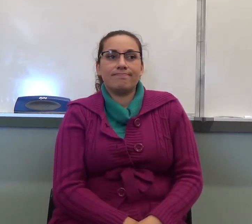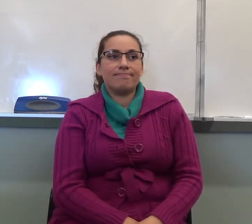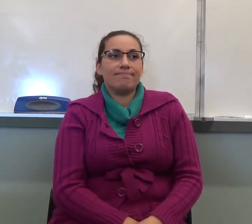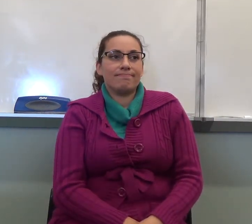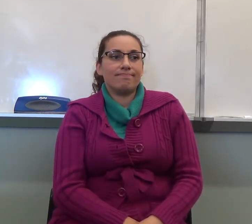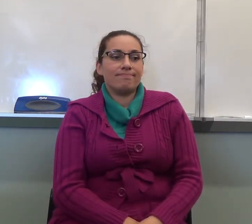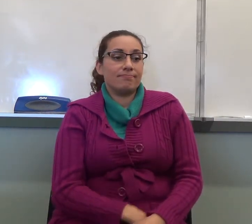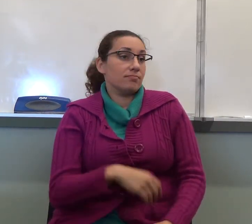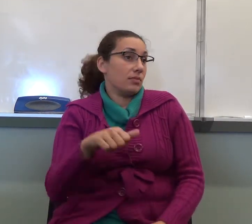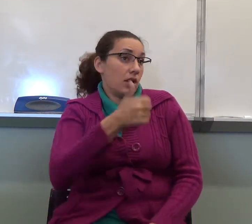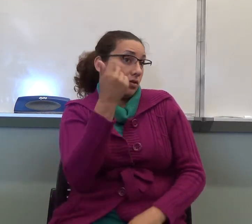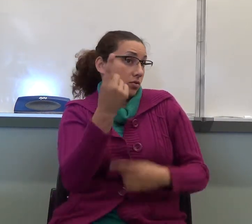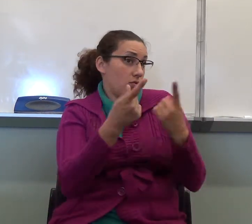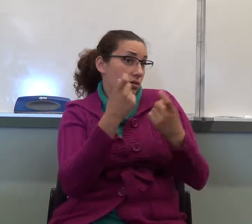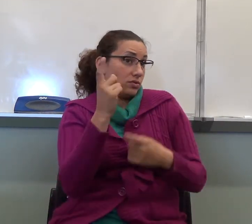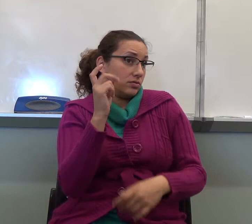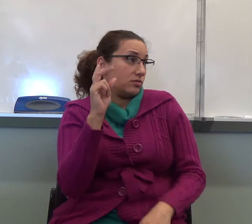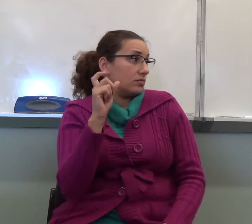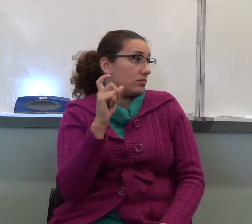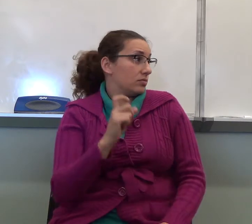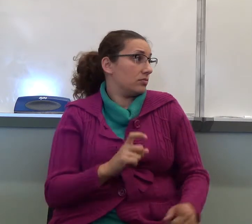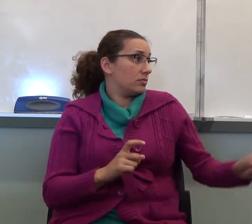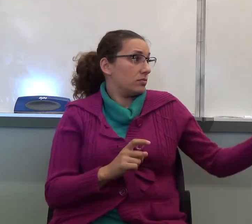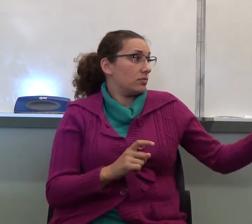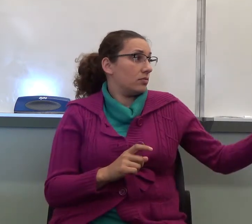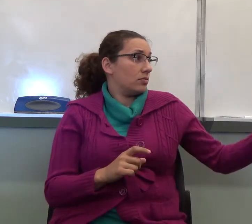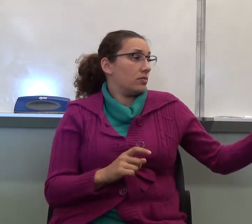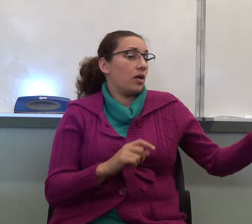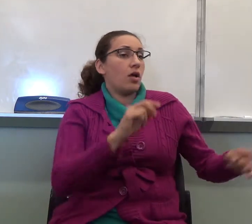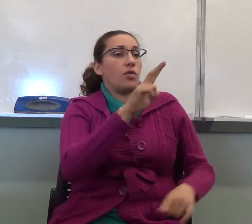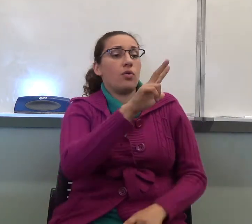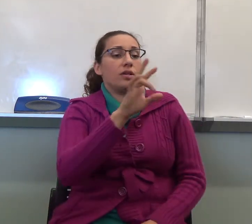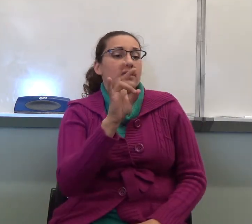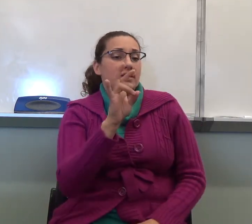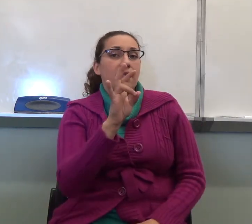Okay, any others? 37? 37? 37.